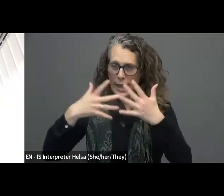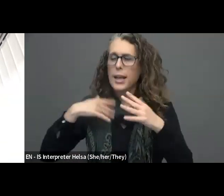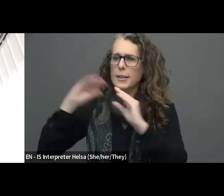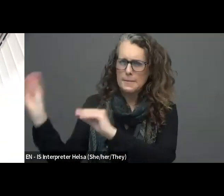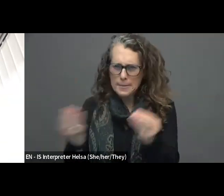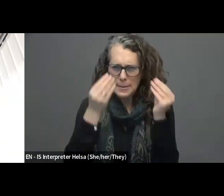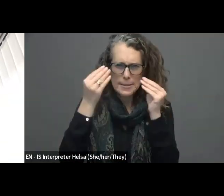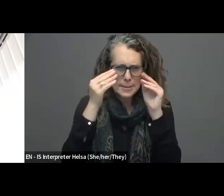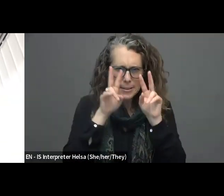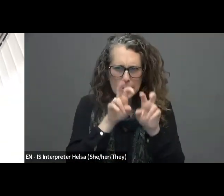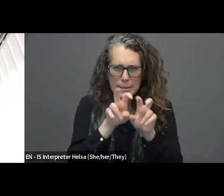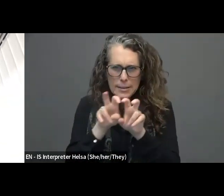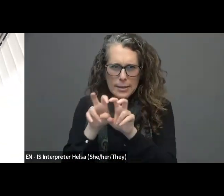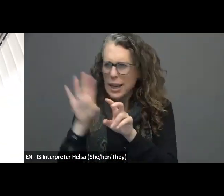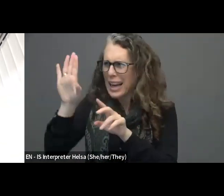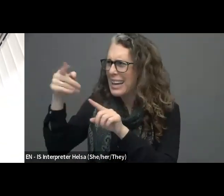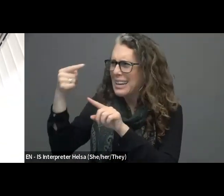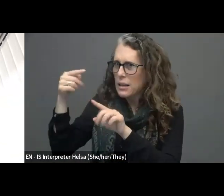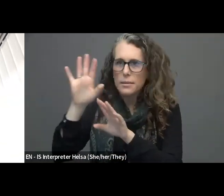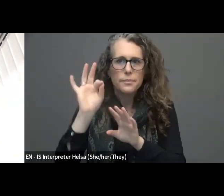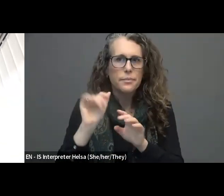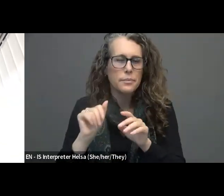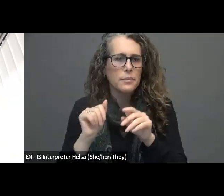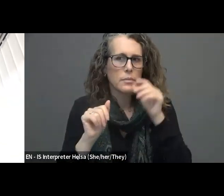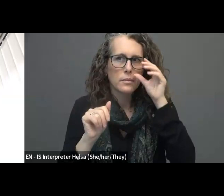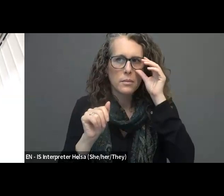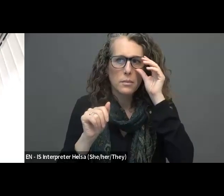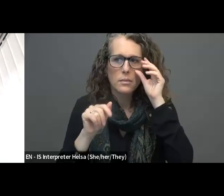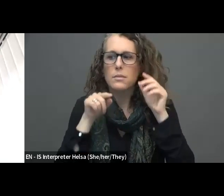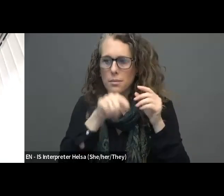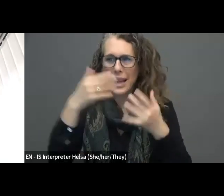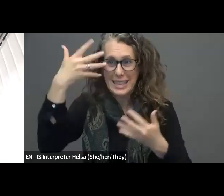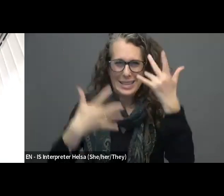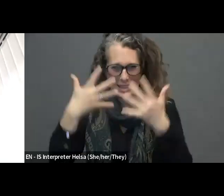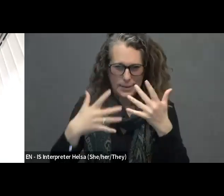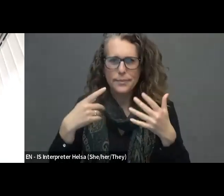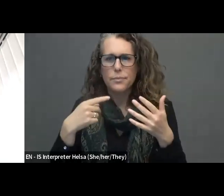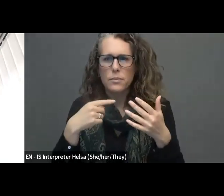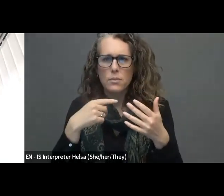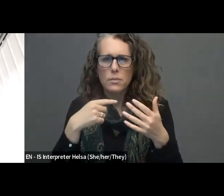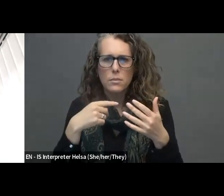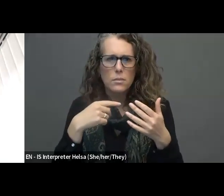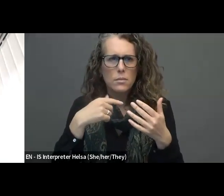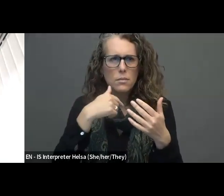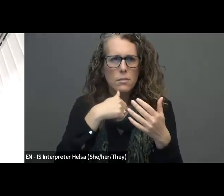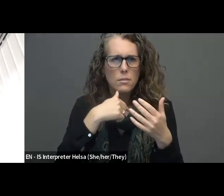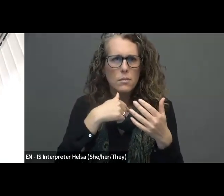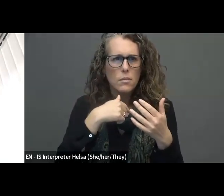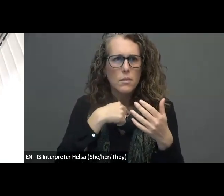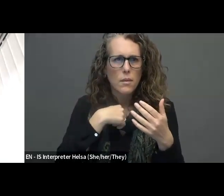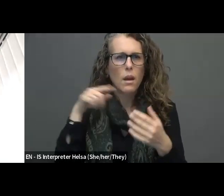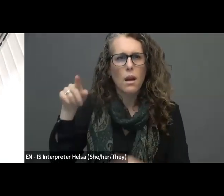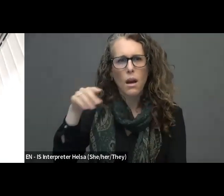Previous slide, yes. We analyzed this data using many facets RASH measurement to